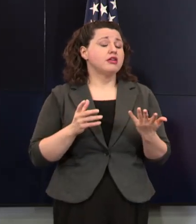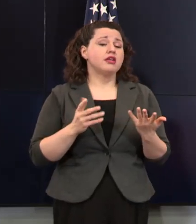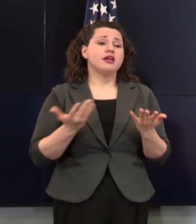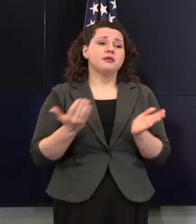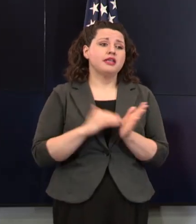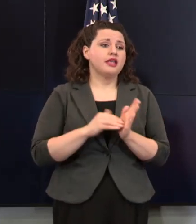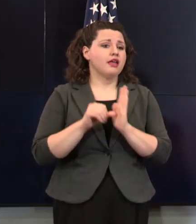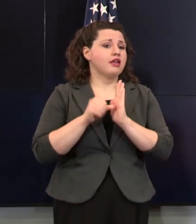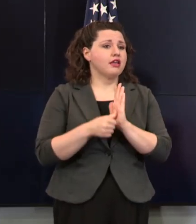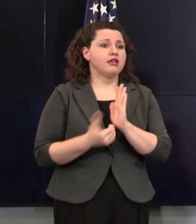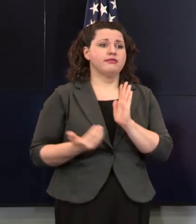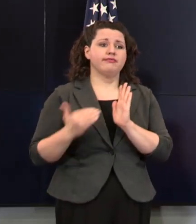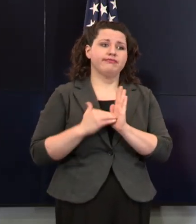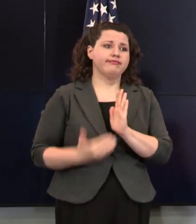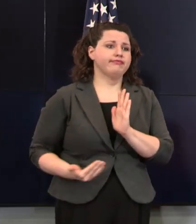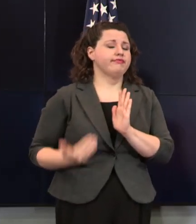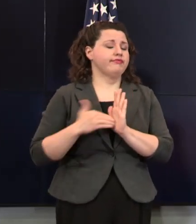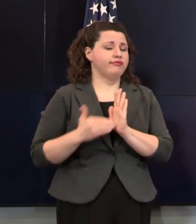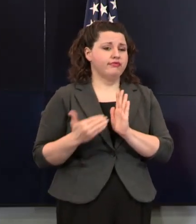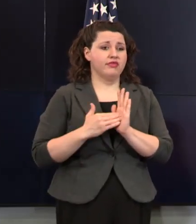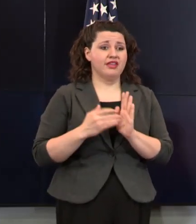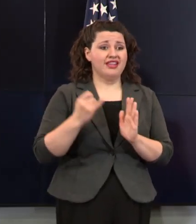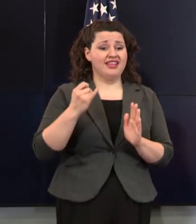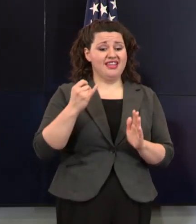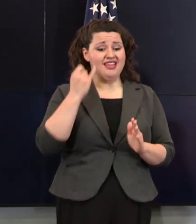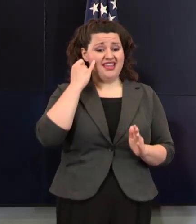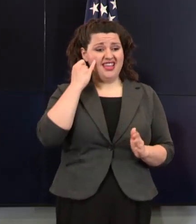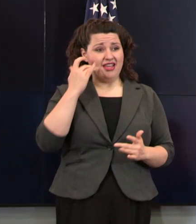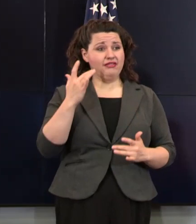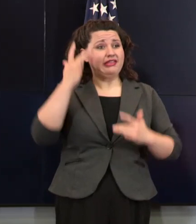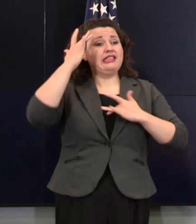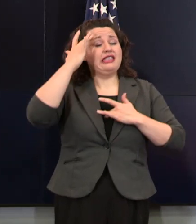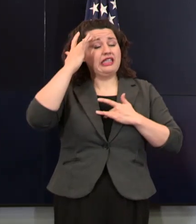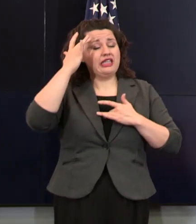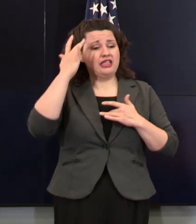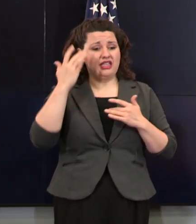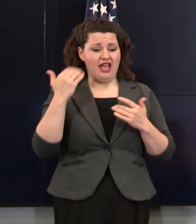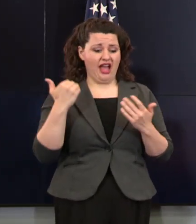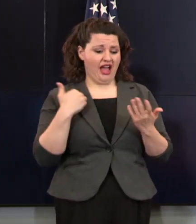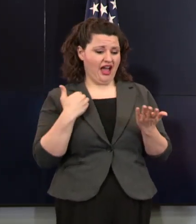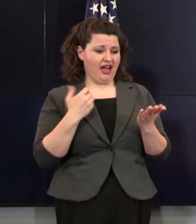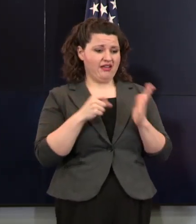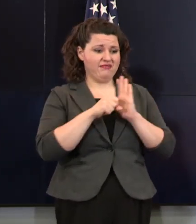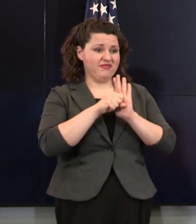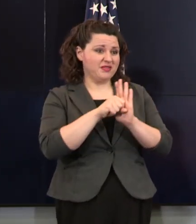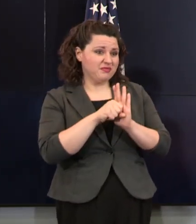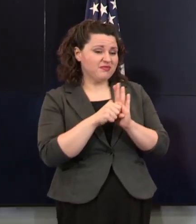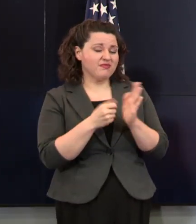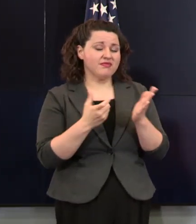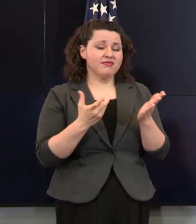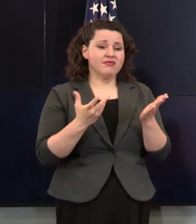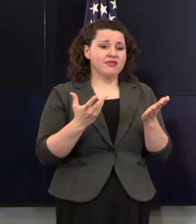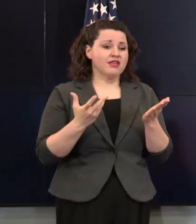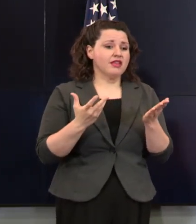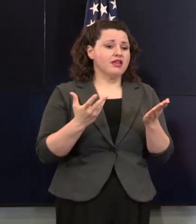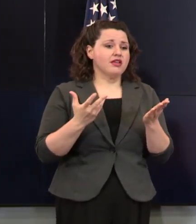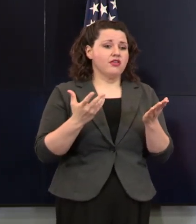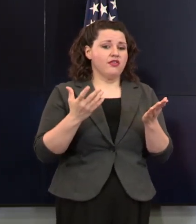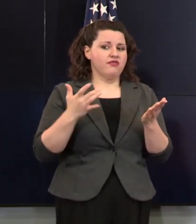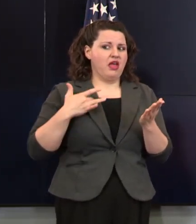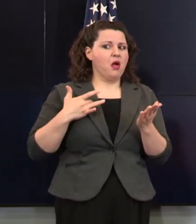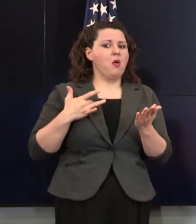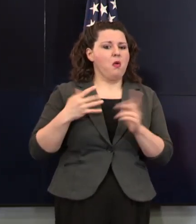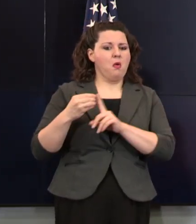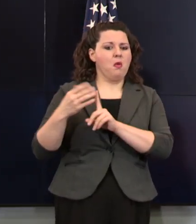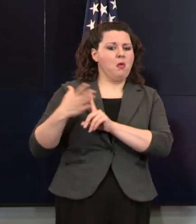just reiterate over and over: if you're feeling sick or you're exhibiting some of the symptoms or you think that you've been